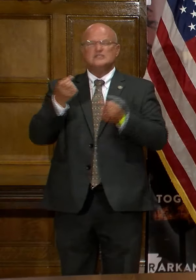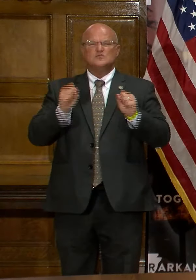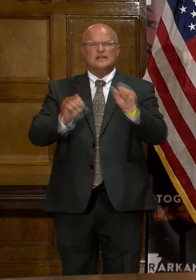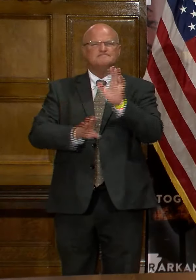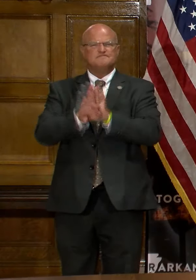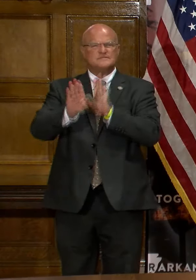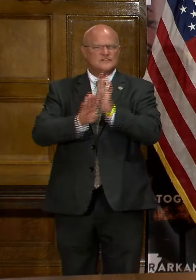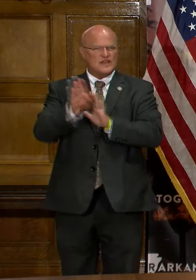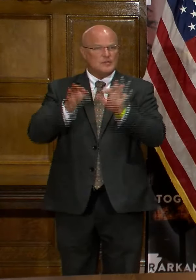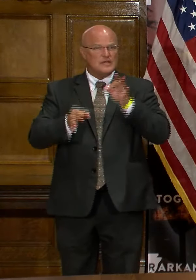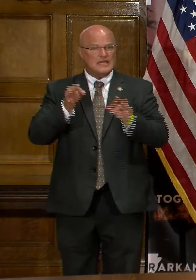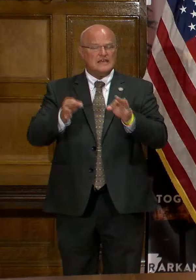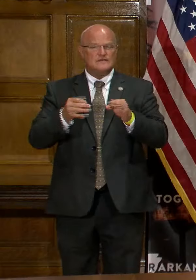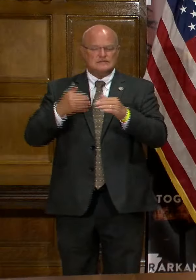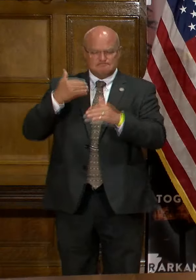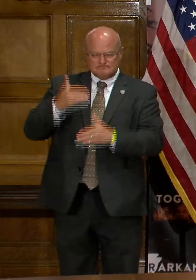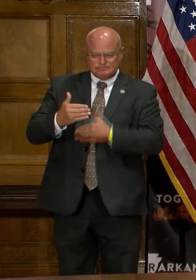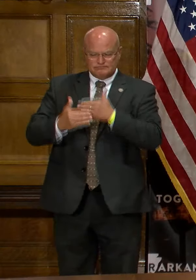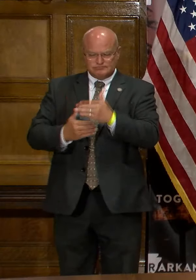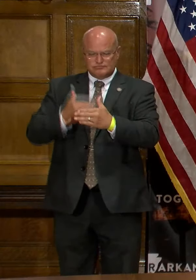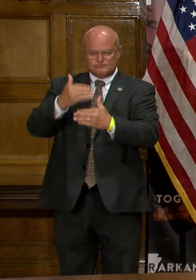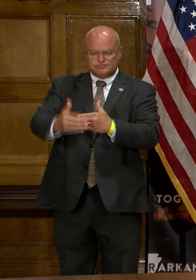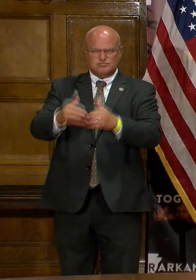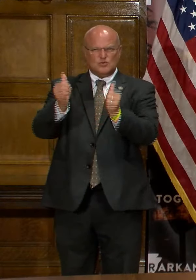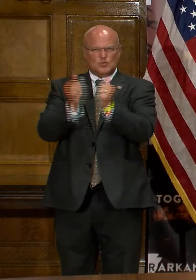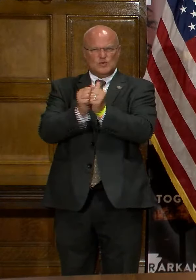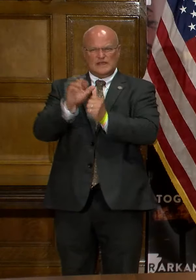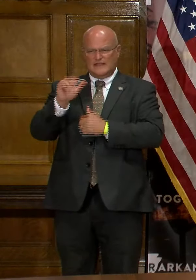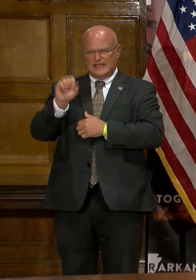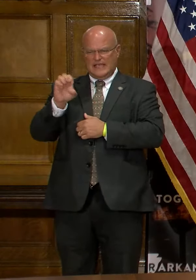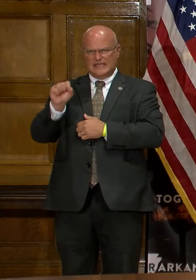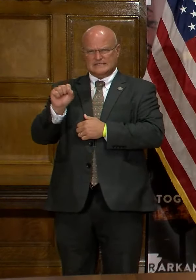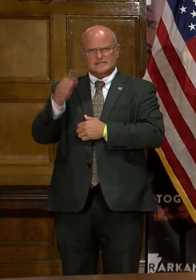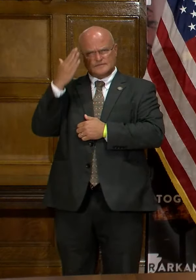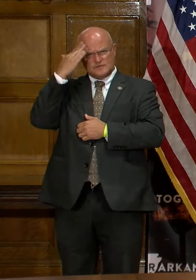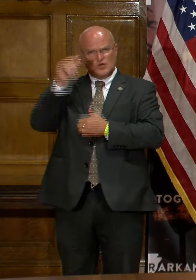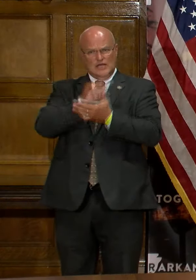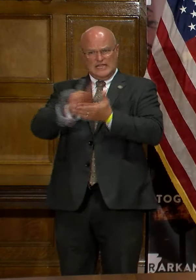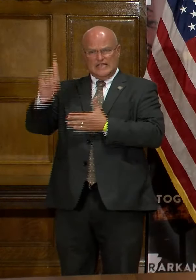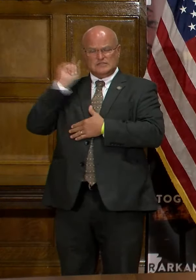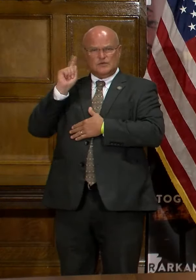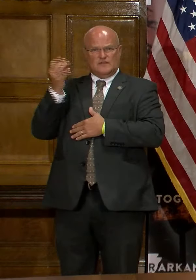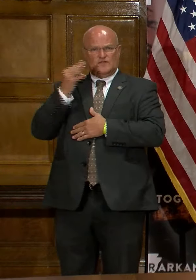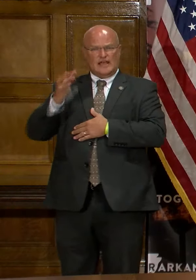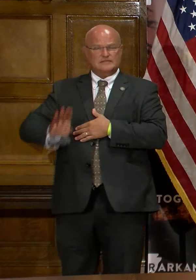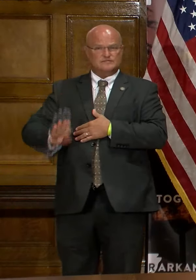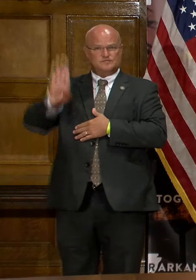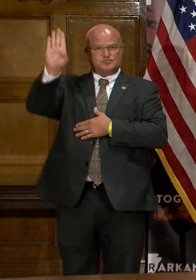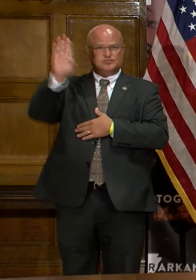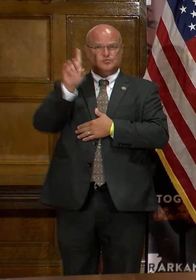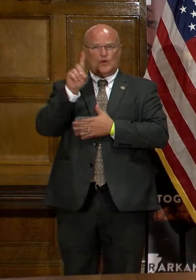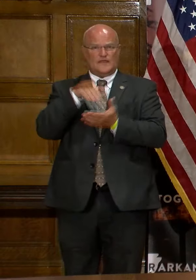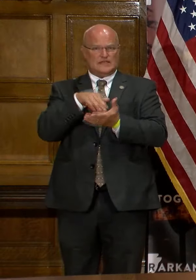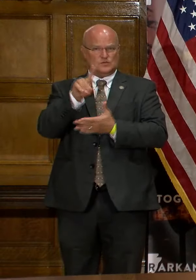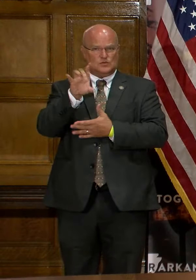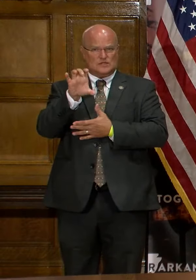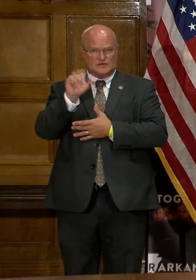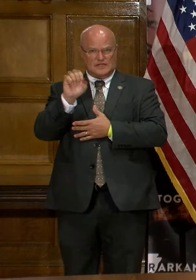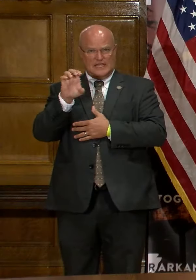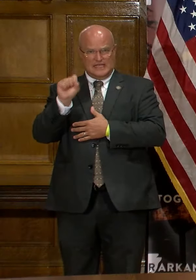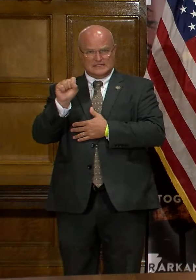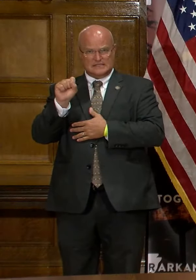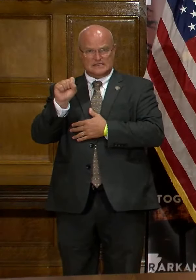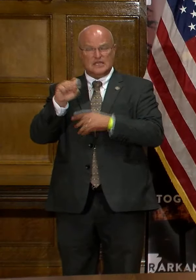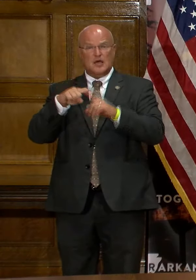to develop whether there's a pattern in our cases, with last Friday being a very high day of over 1,100 cases, and every